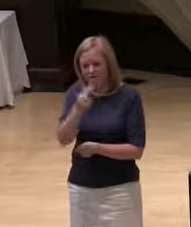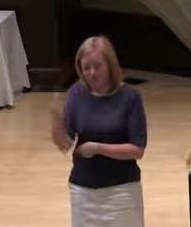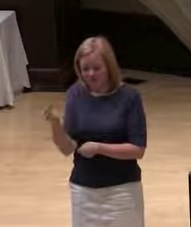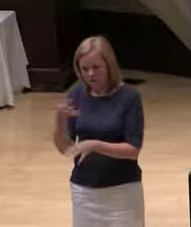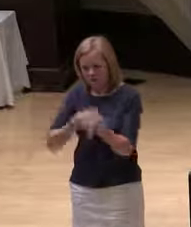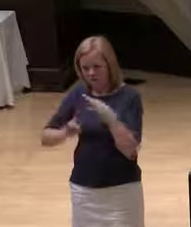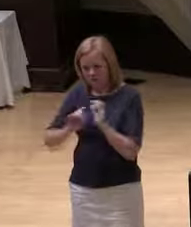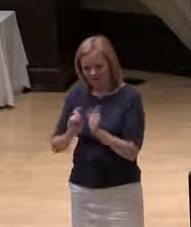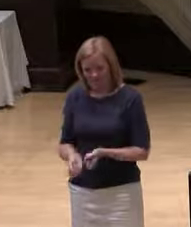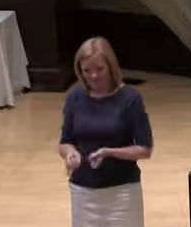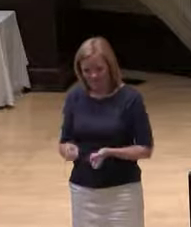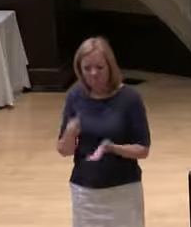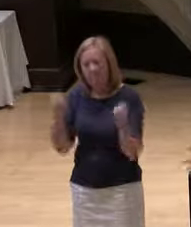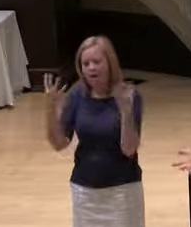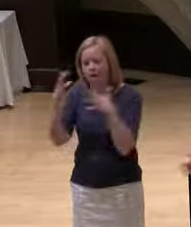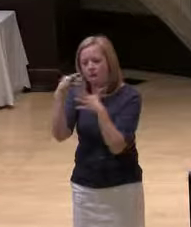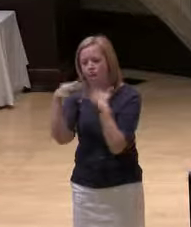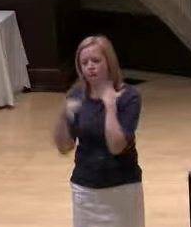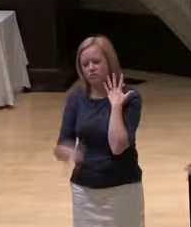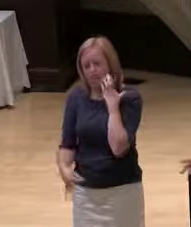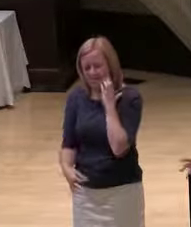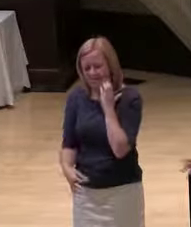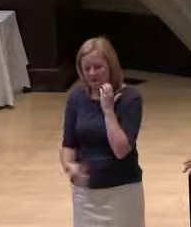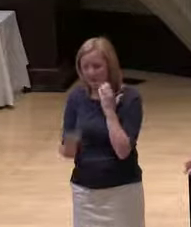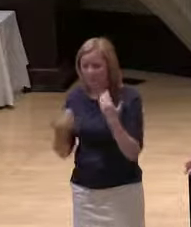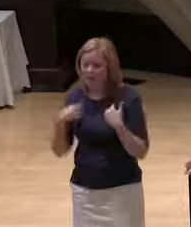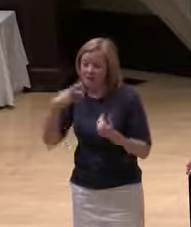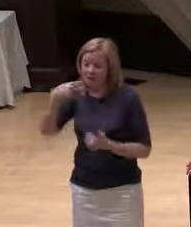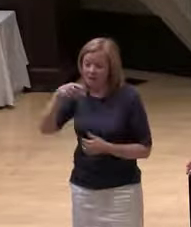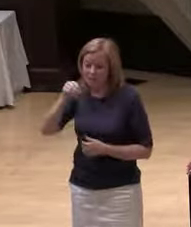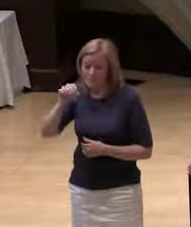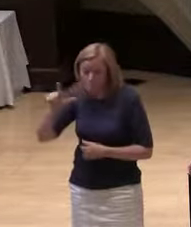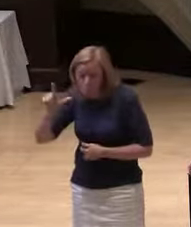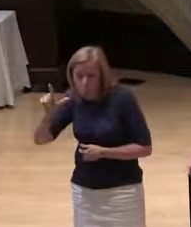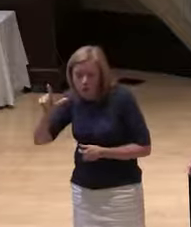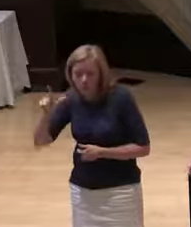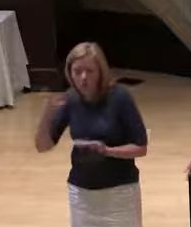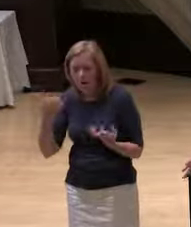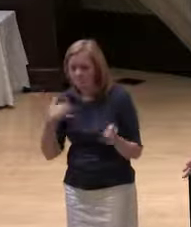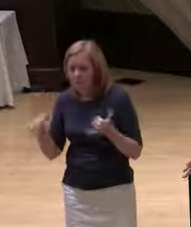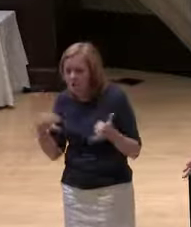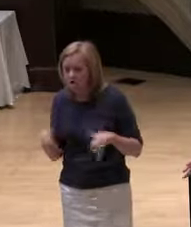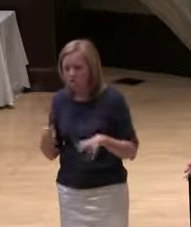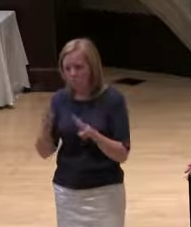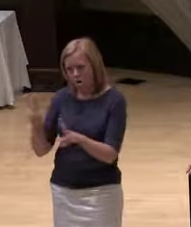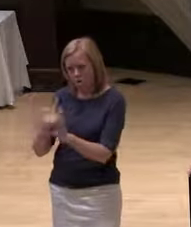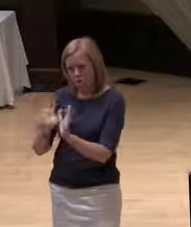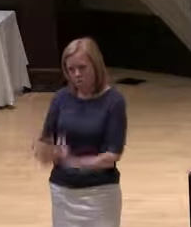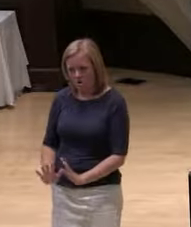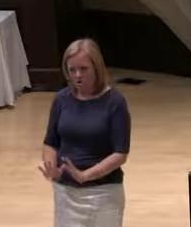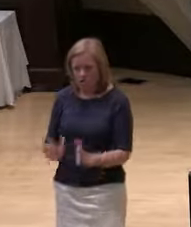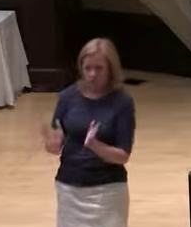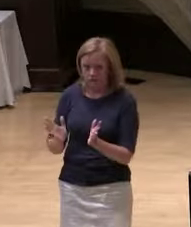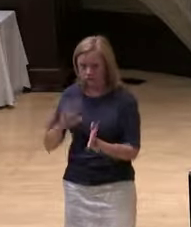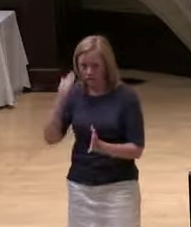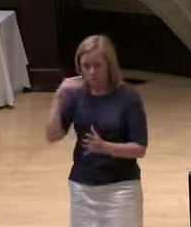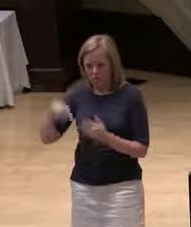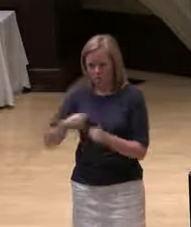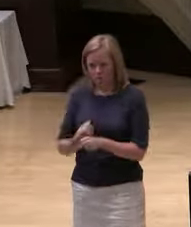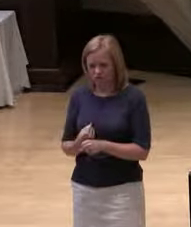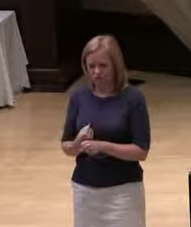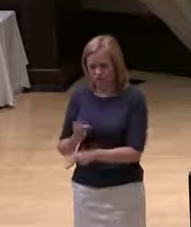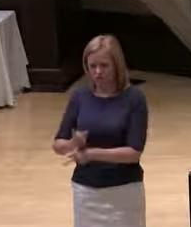of a gift. So there's many options. Maybe you have a pool, you want to do a pool party. Watch the weather if you do that this year, for